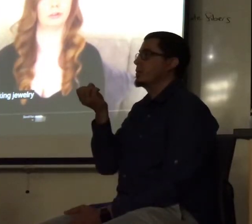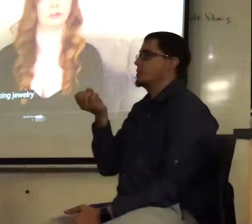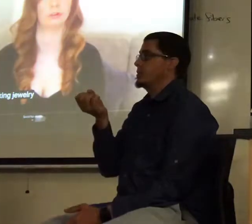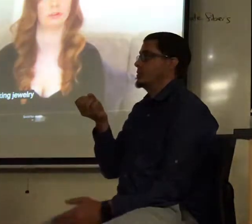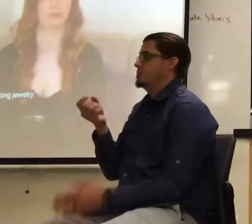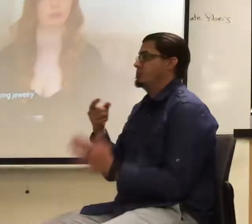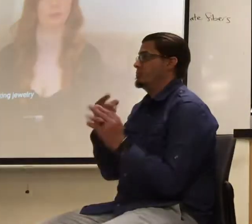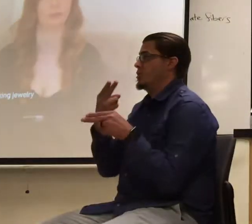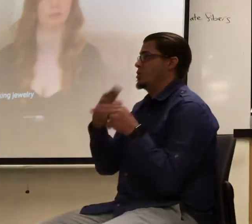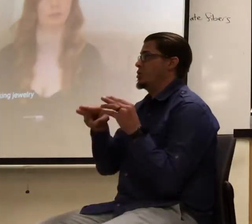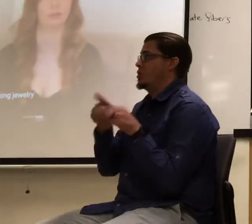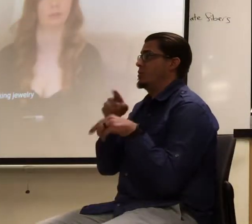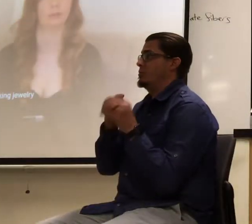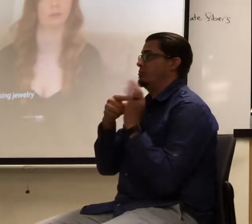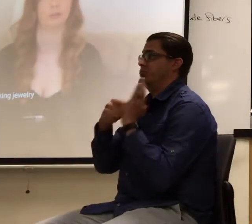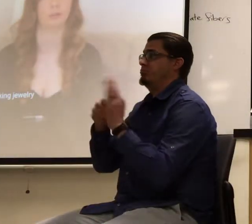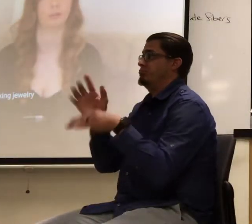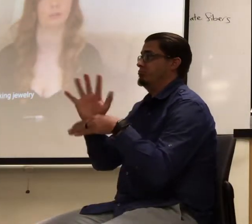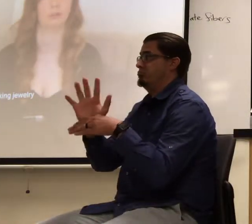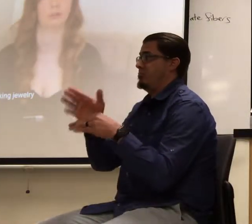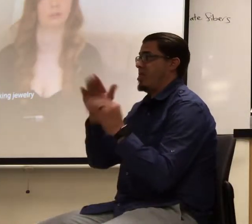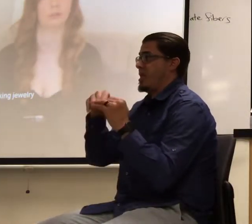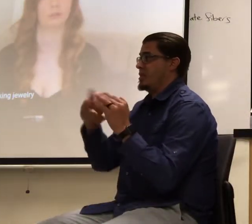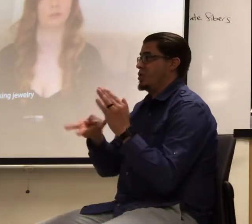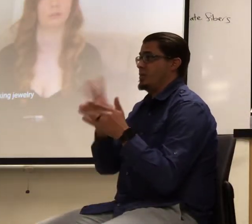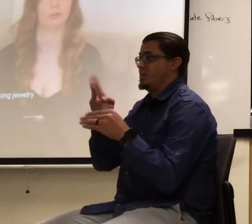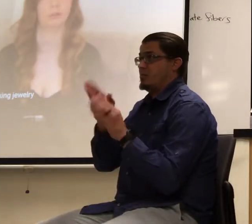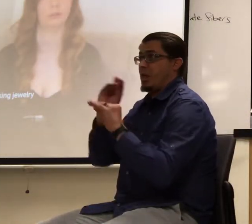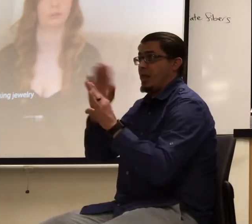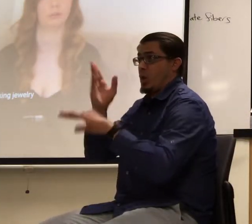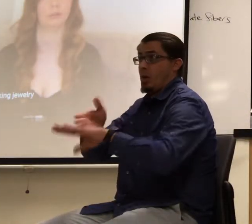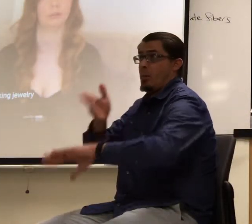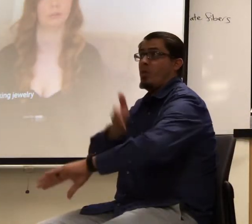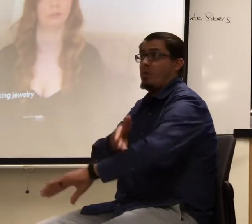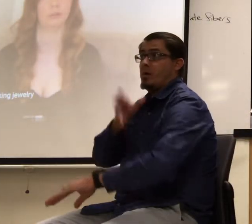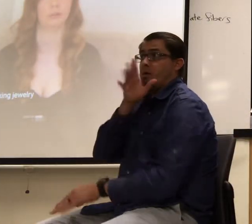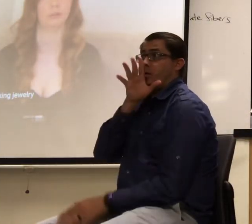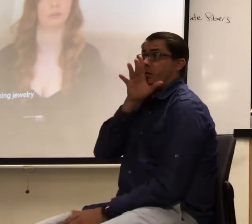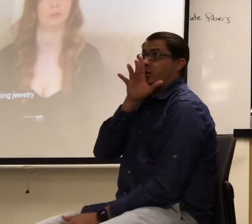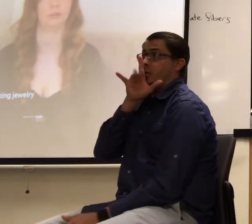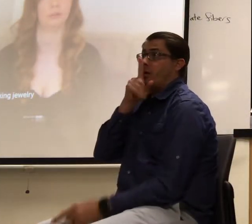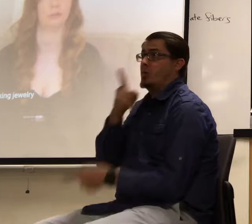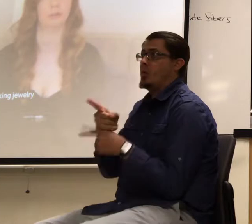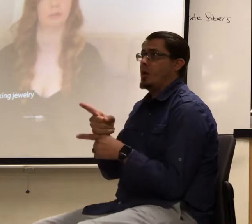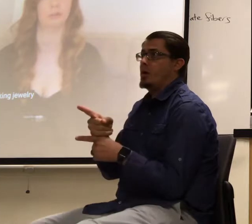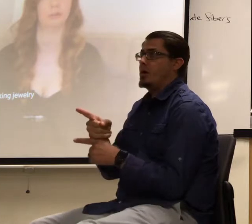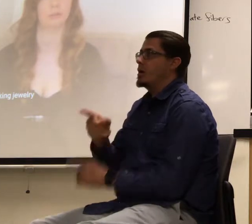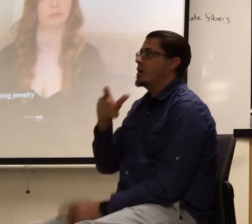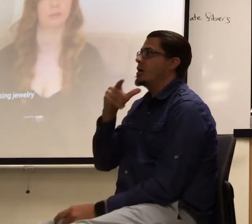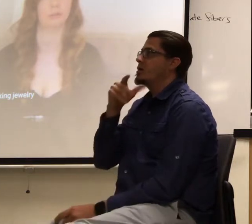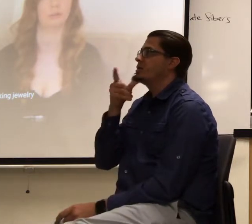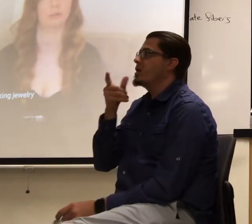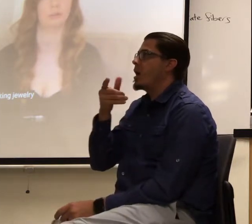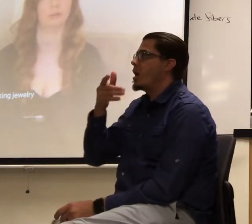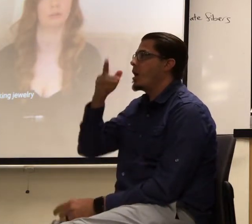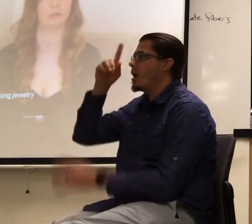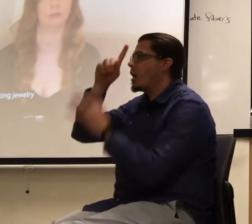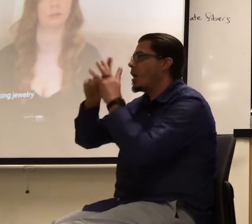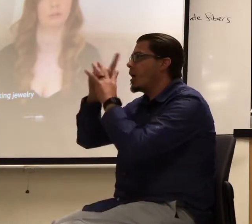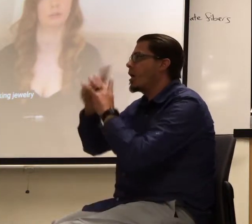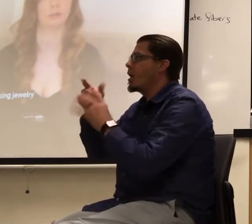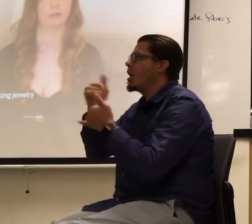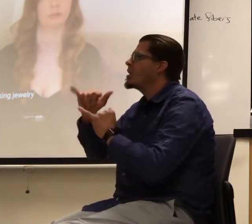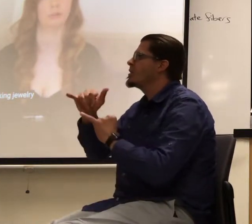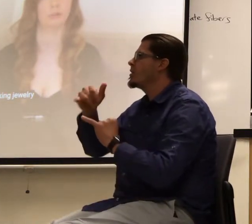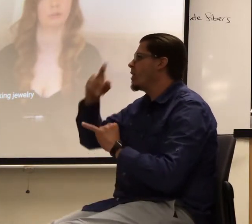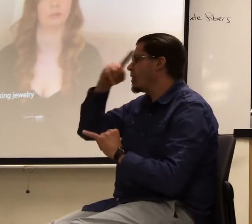minutes, I think it's pretty clear that there's improvements. Wouldn't you agree? Yes. She's not dropping as much words. I still think speech